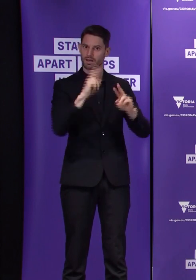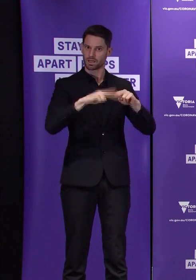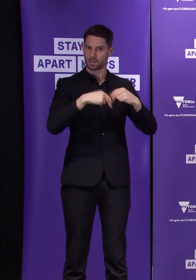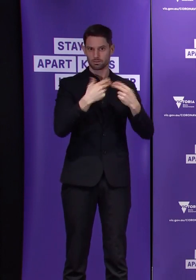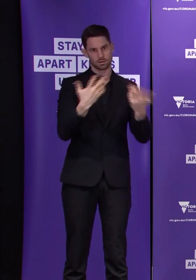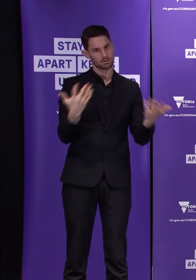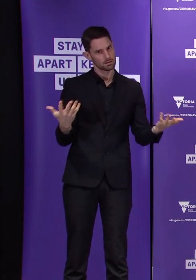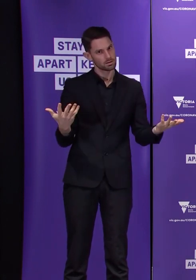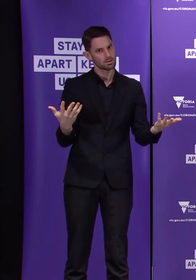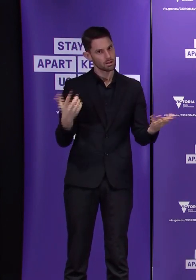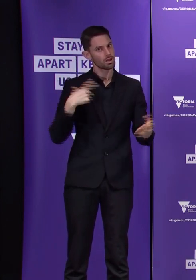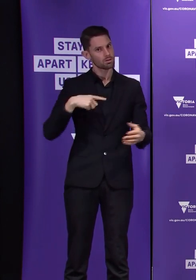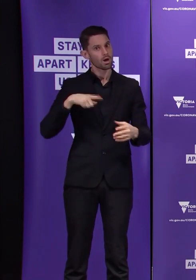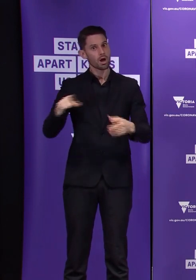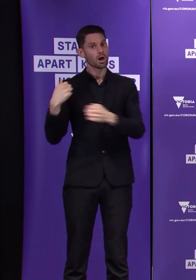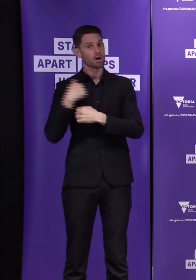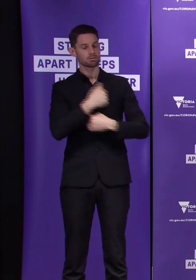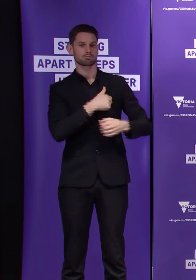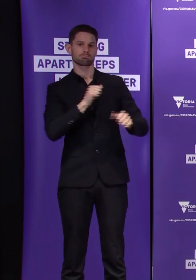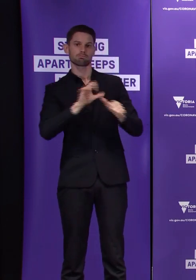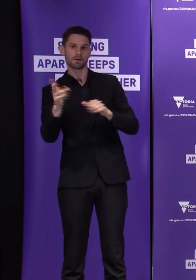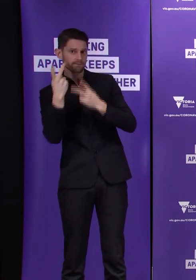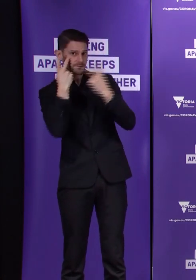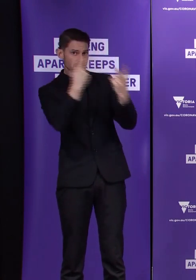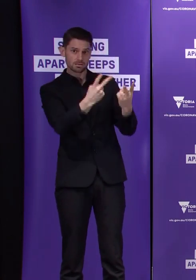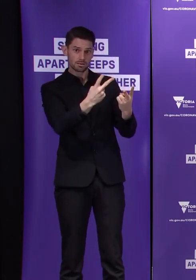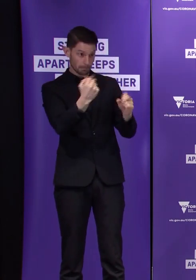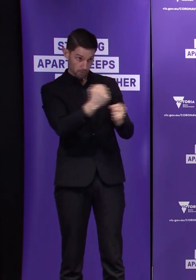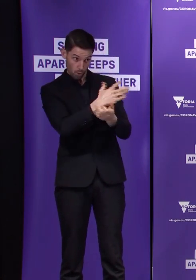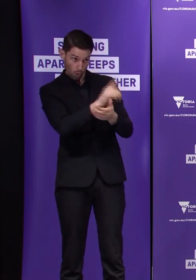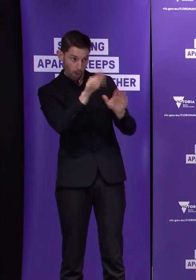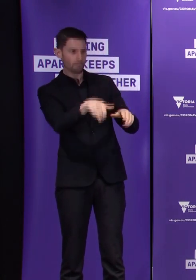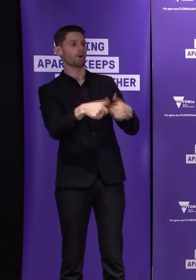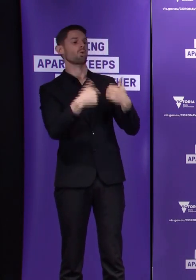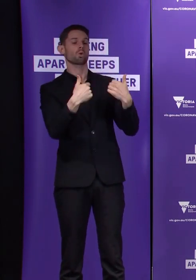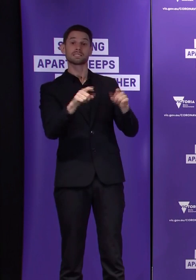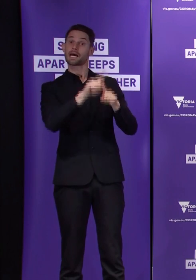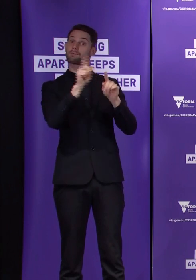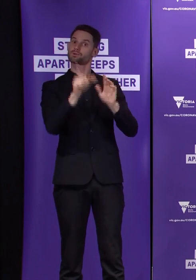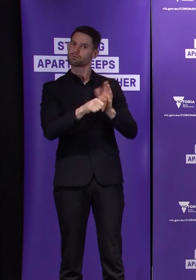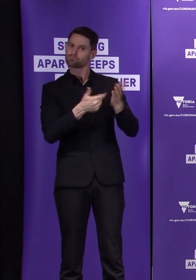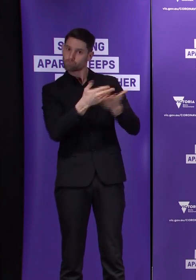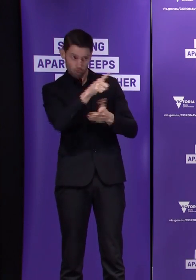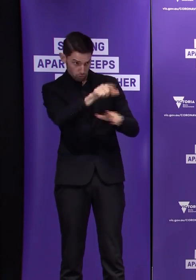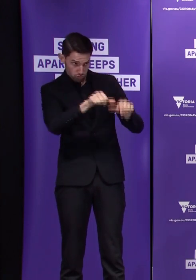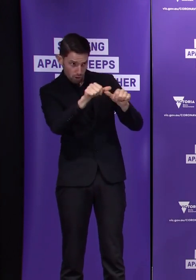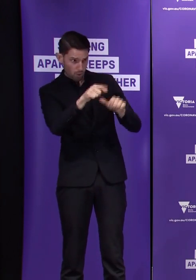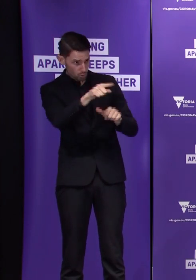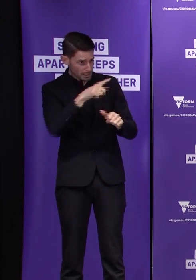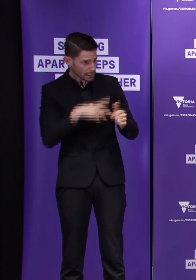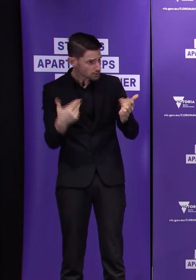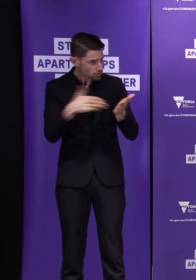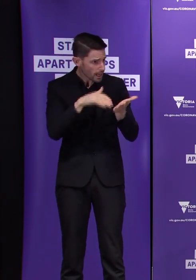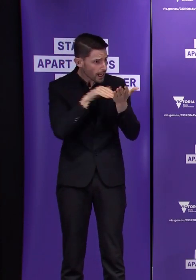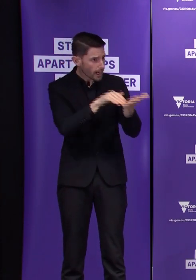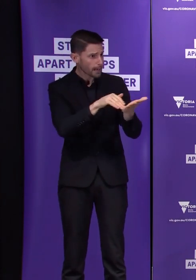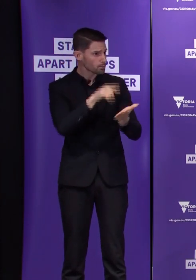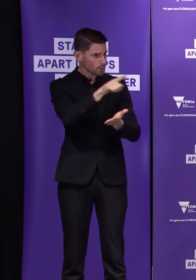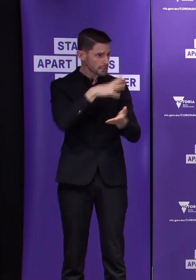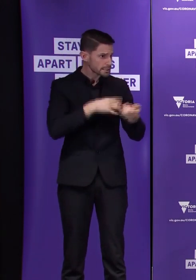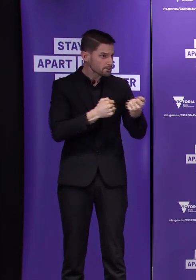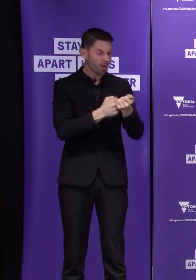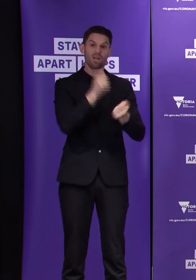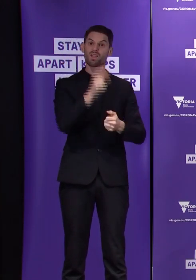that. So the door knock serves both those purposes. Are you there? Are you supposed to, we're supposed to be, and also, is there anything